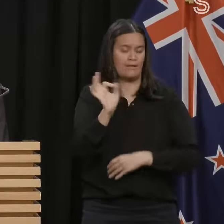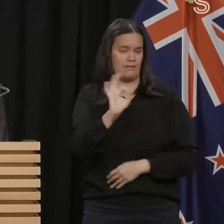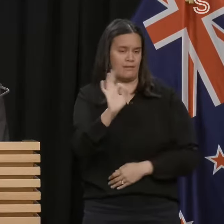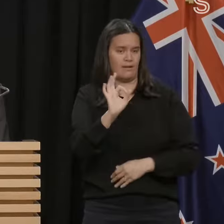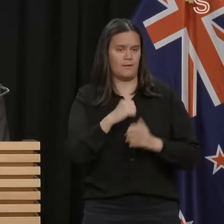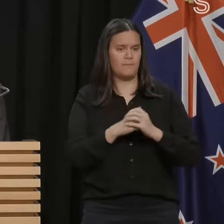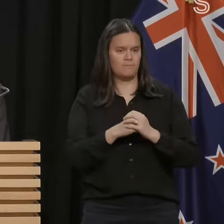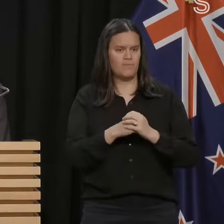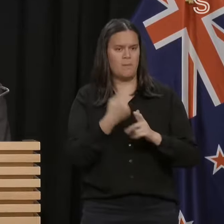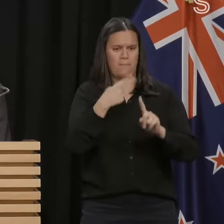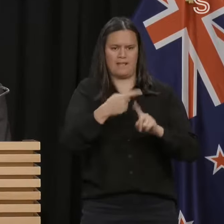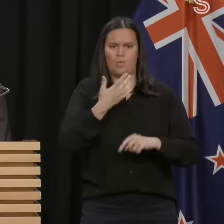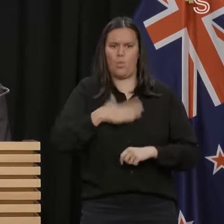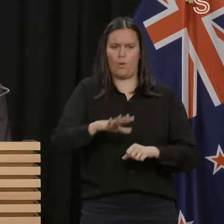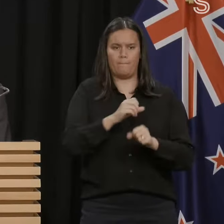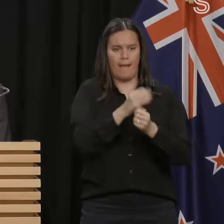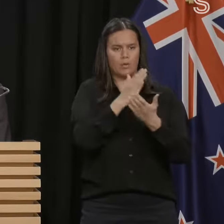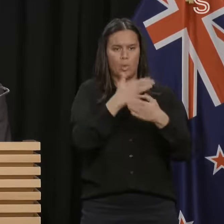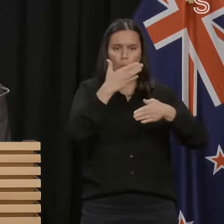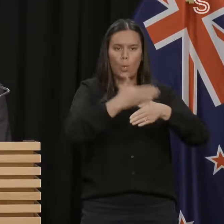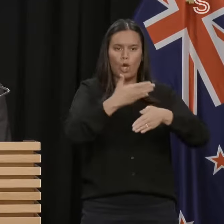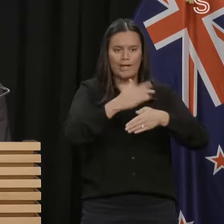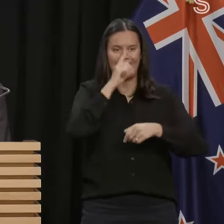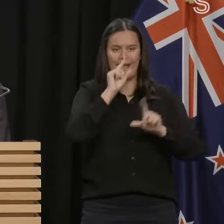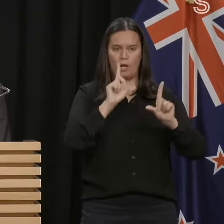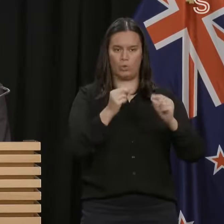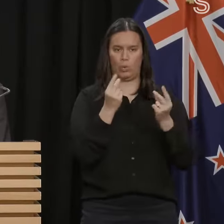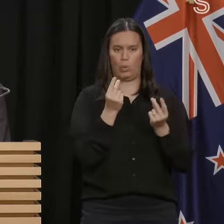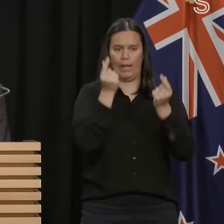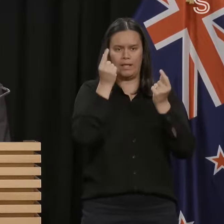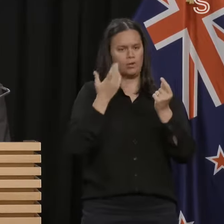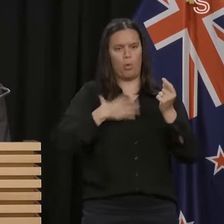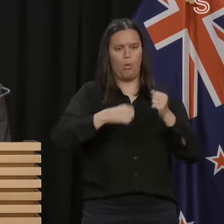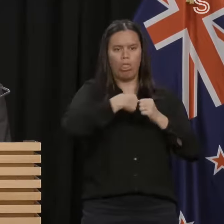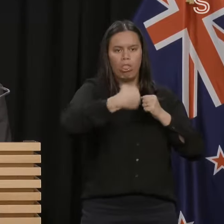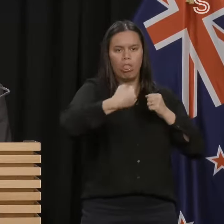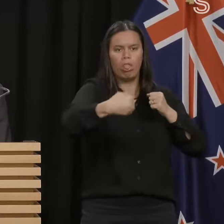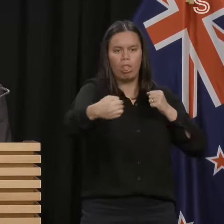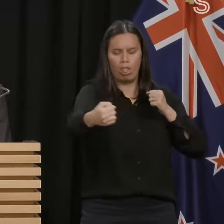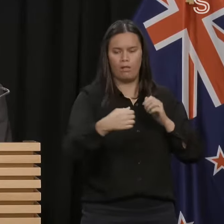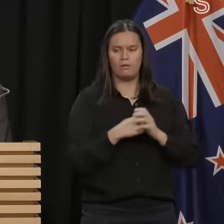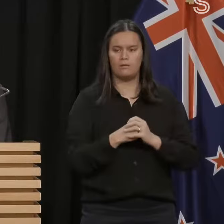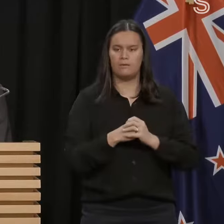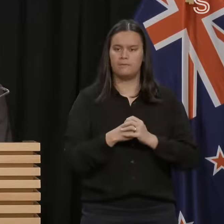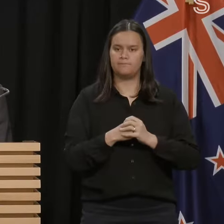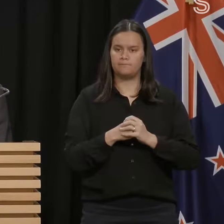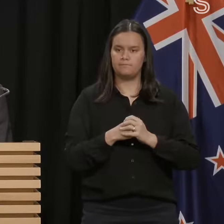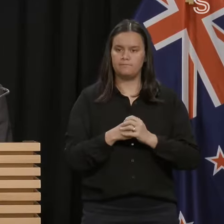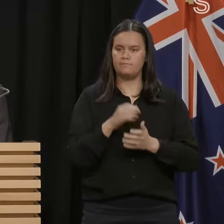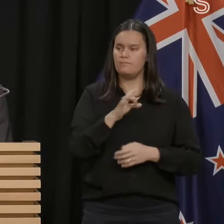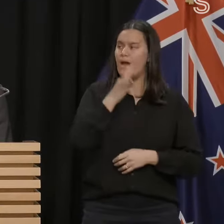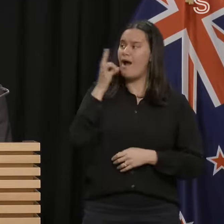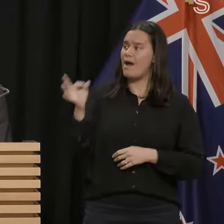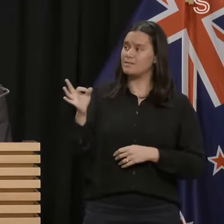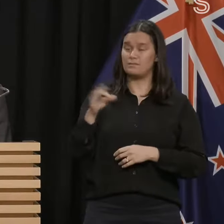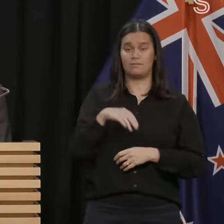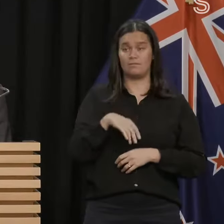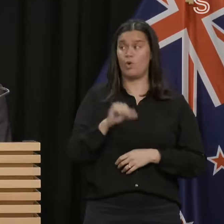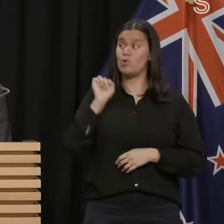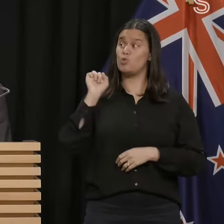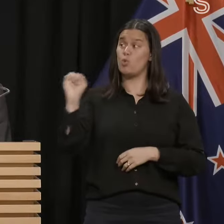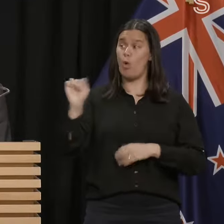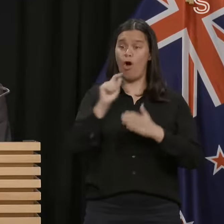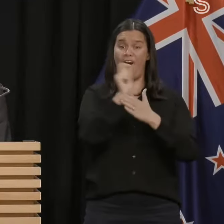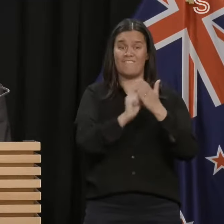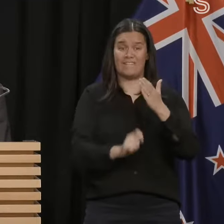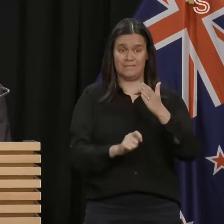in a relatively short period of time and identifying where the risk is. How worried is the Ninth Floor, and how are you about